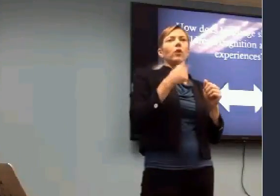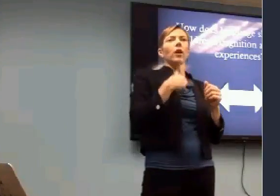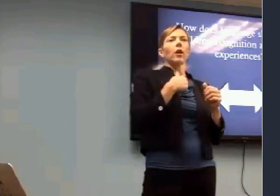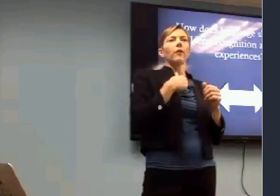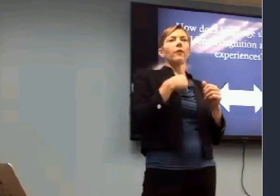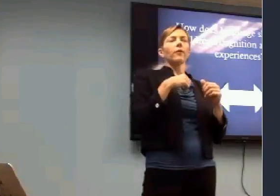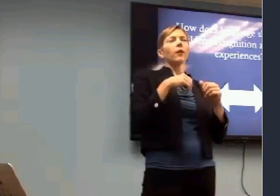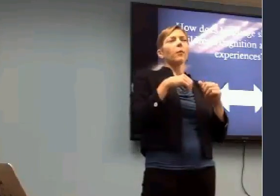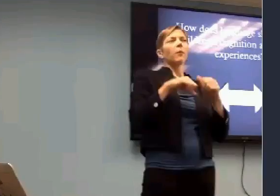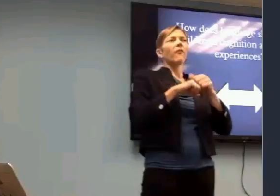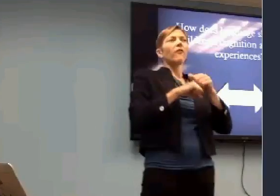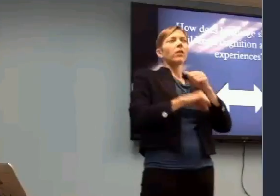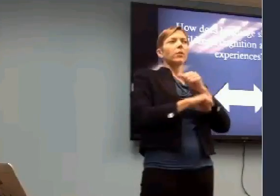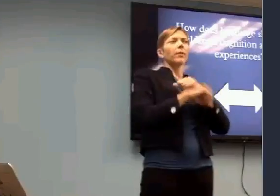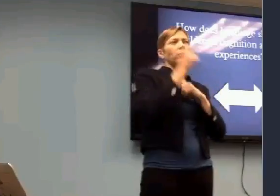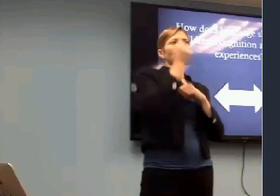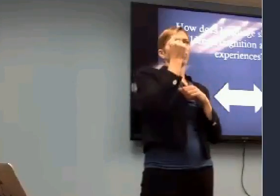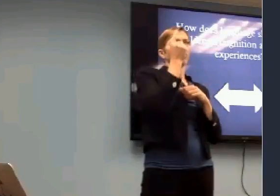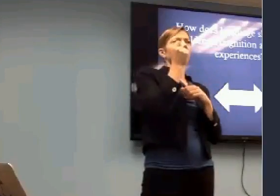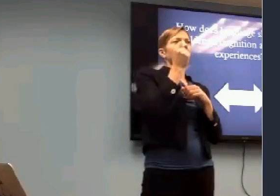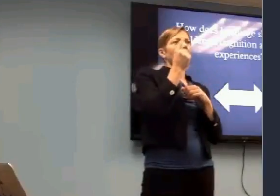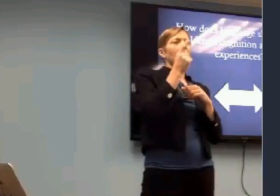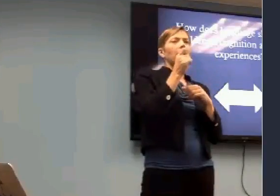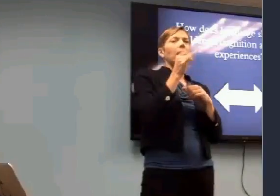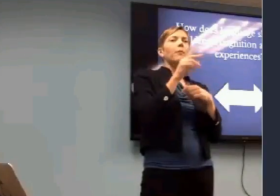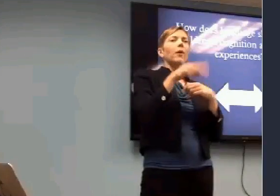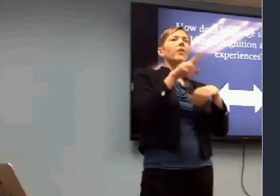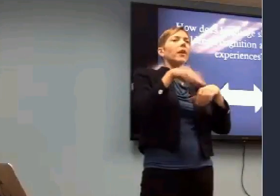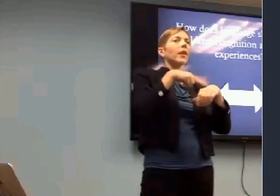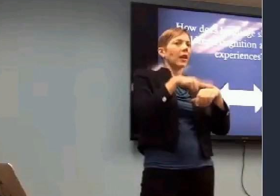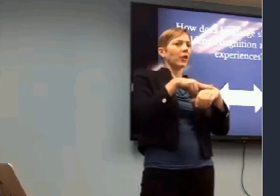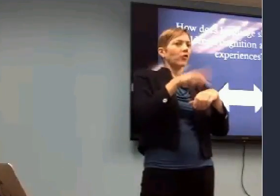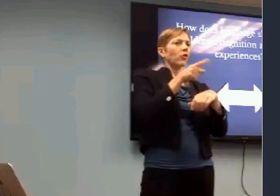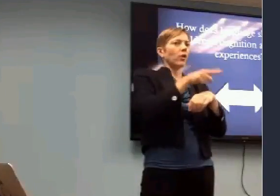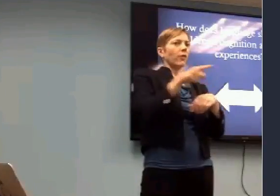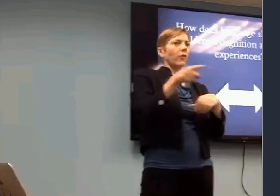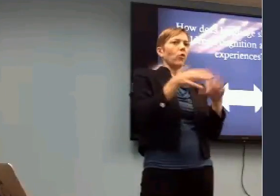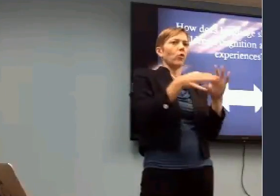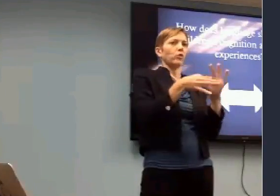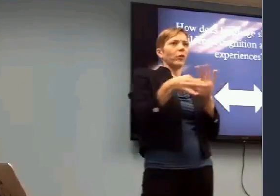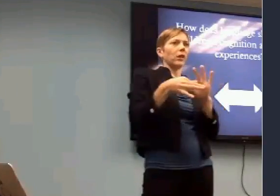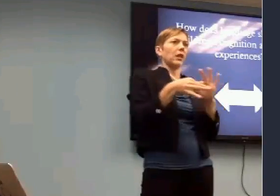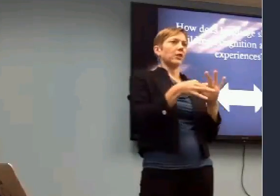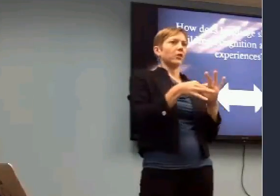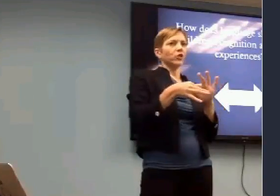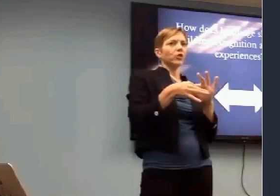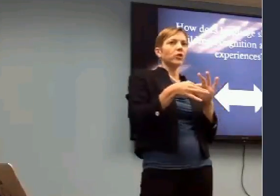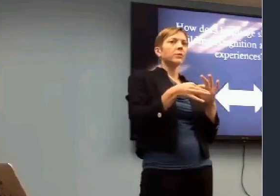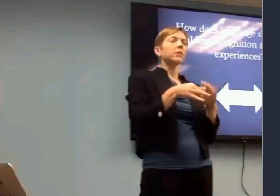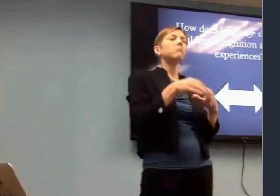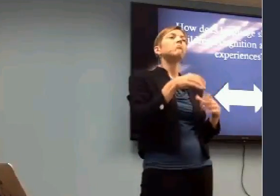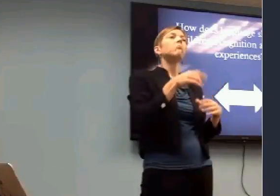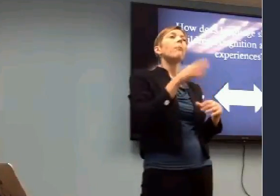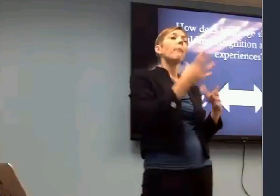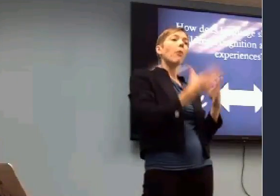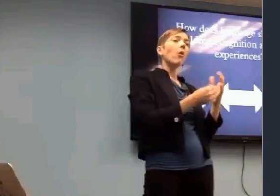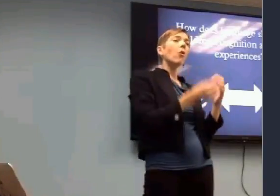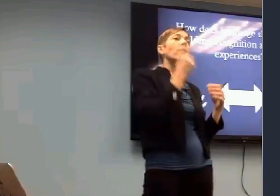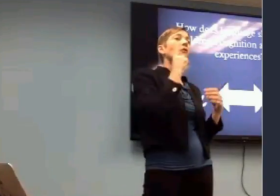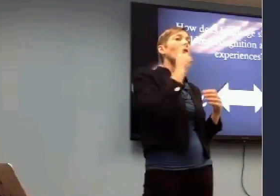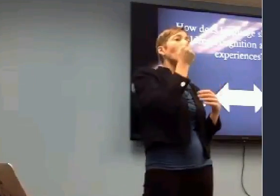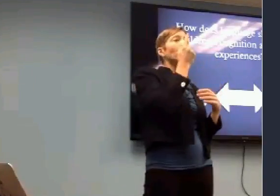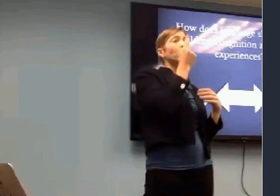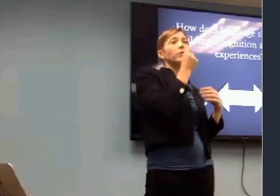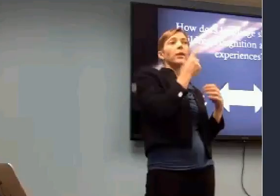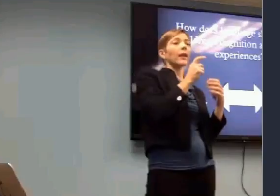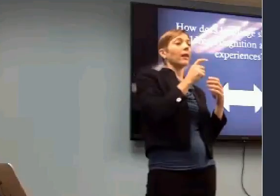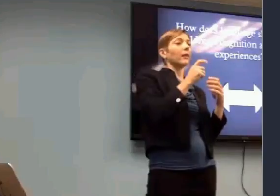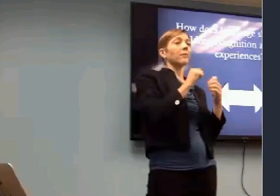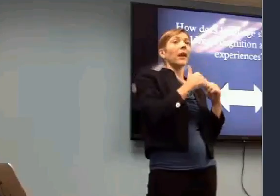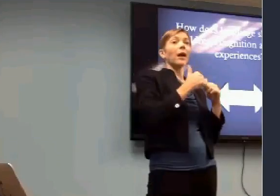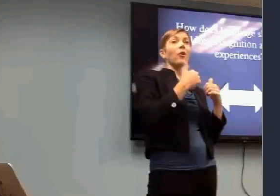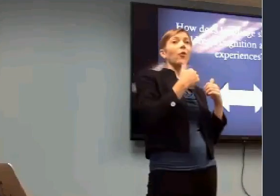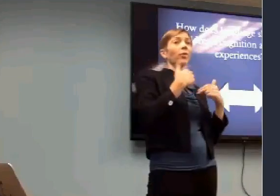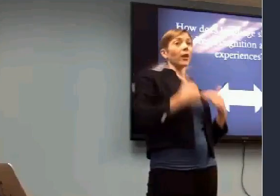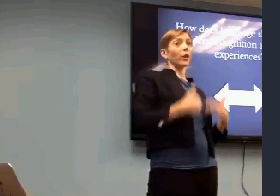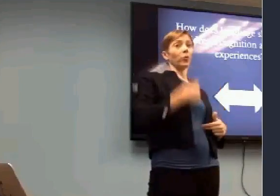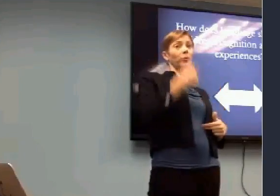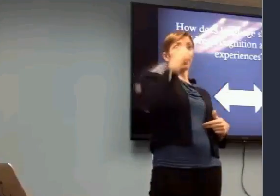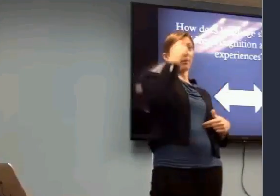We need to be able to have a fundamental understanding about the nature of these relationships, both for understanding